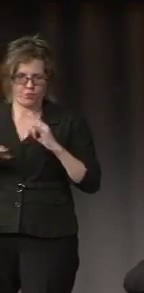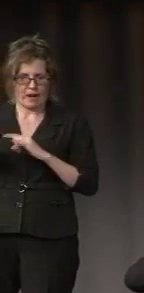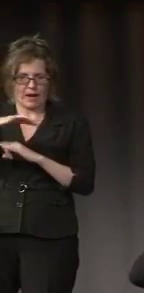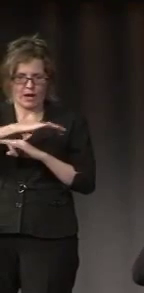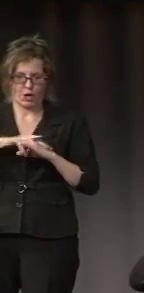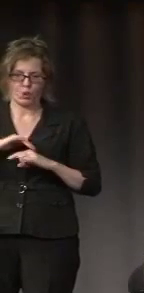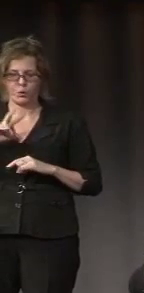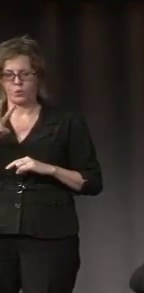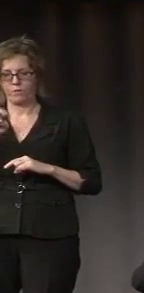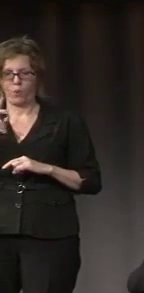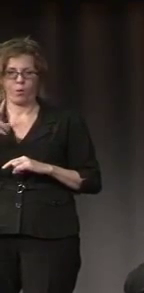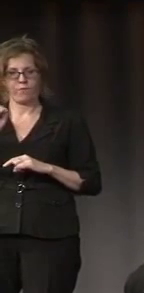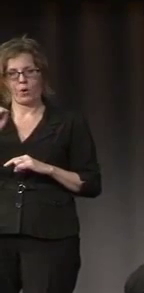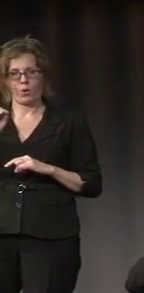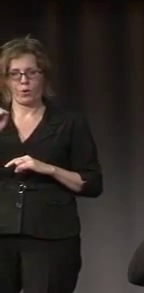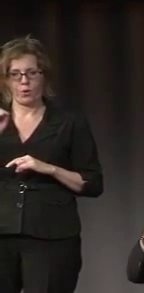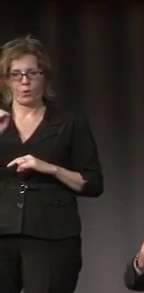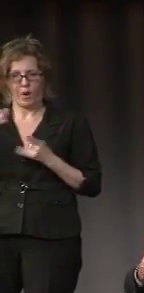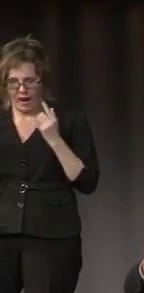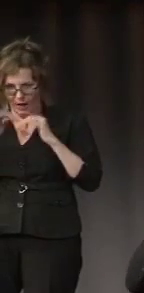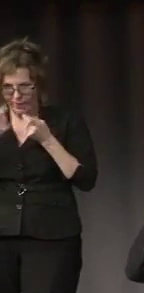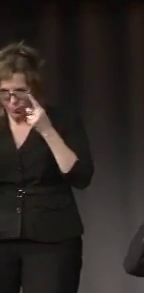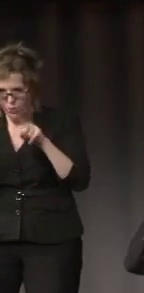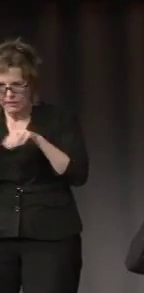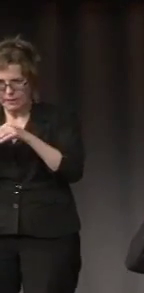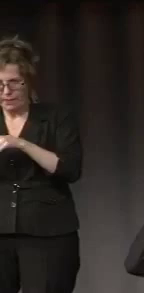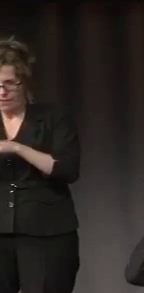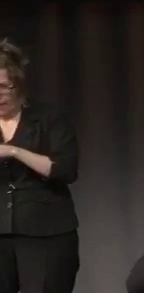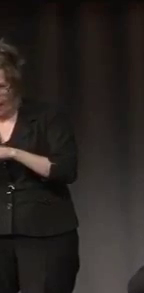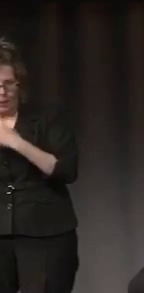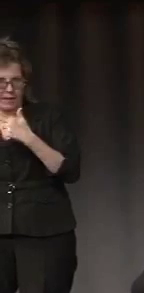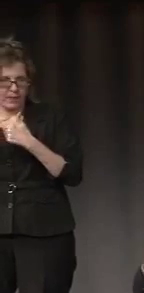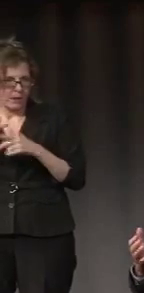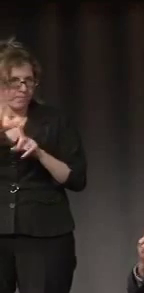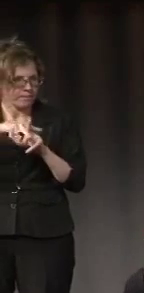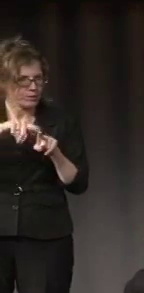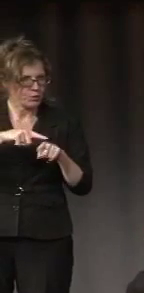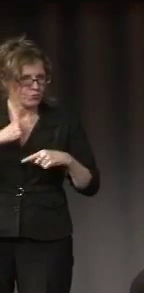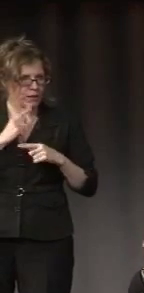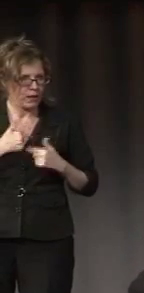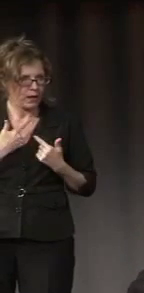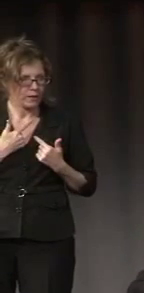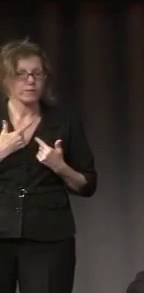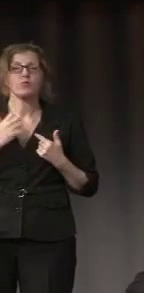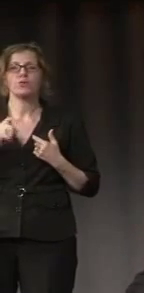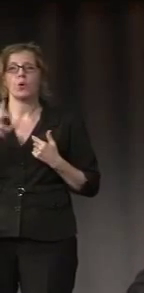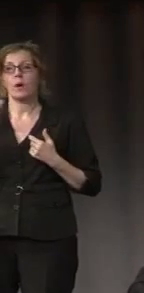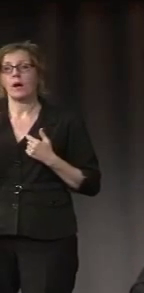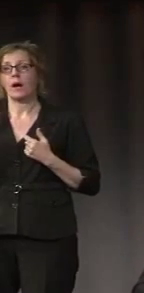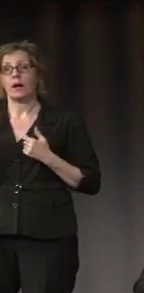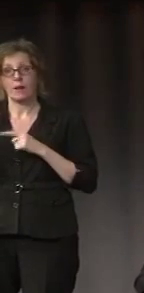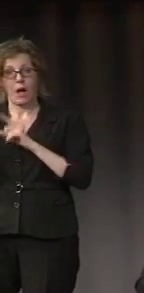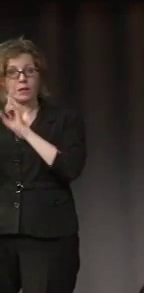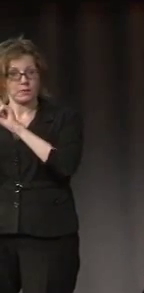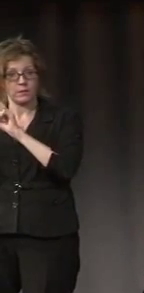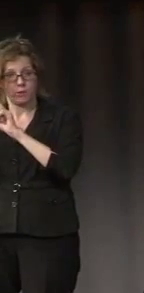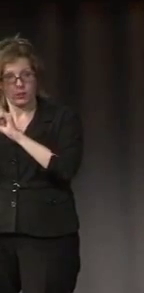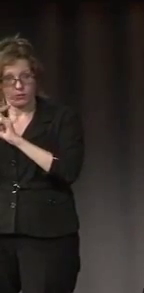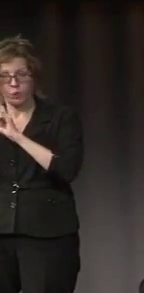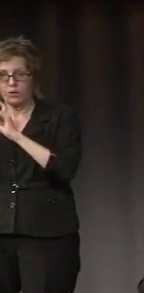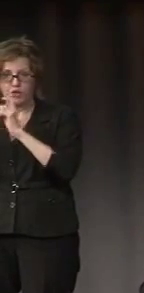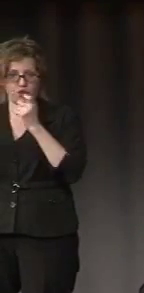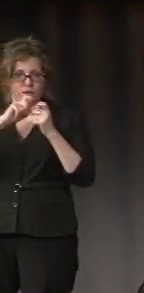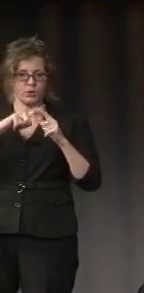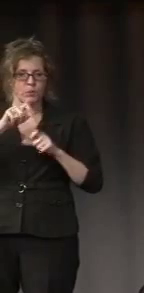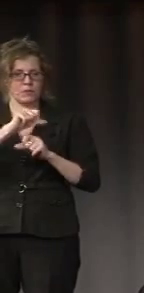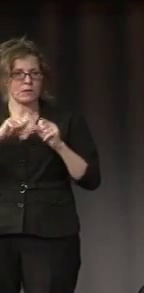your laboratory plus the patent office plus et cetera, we shift from Kant to another more science studies